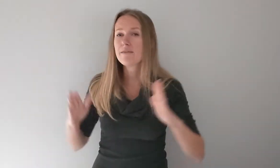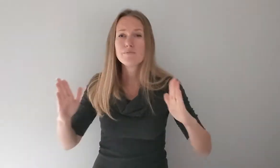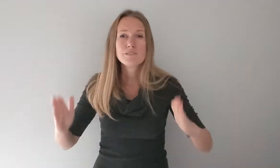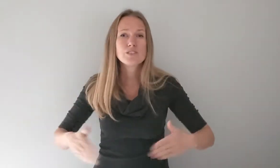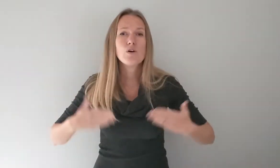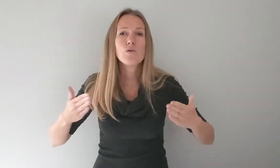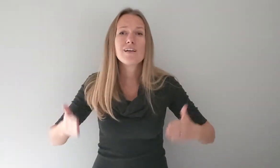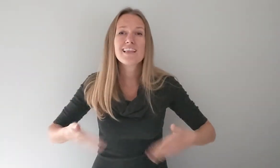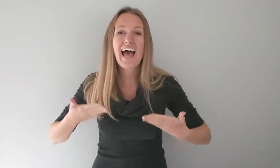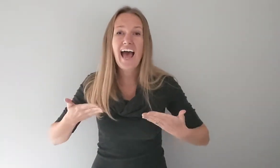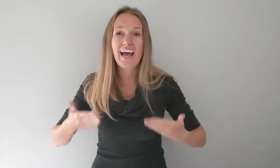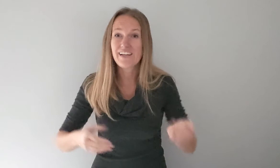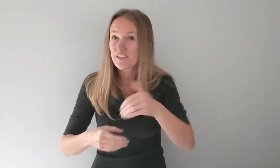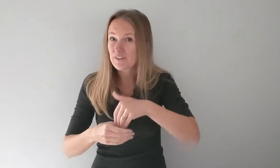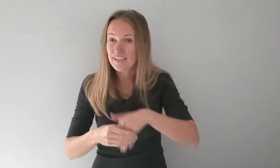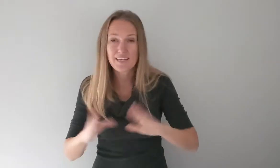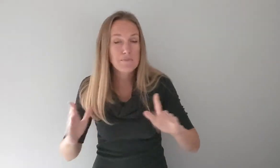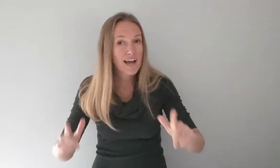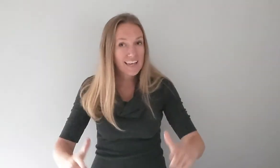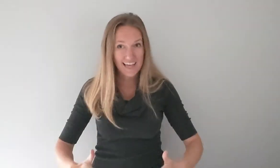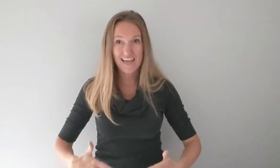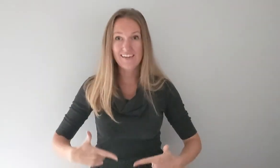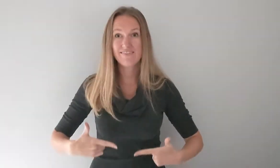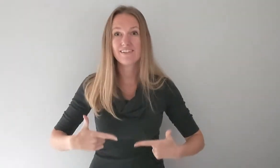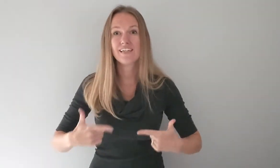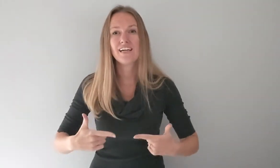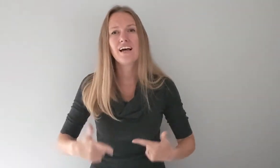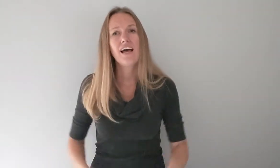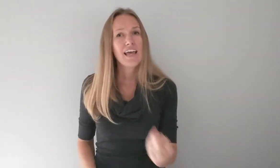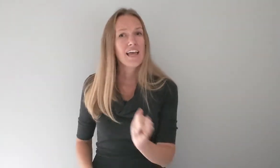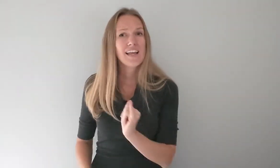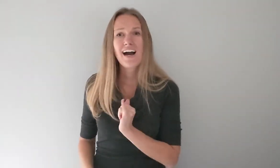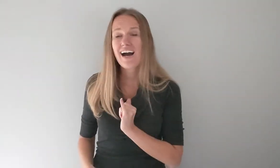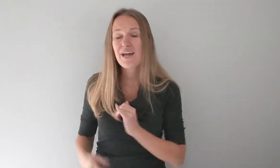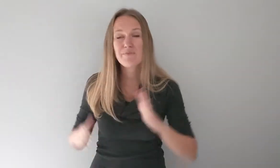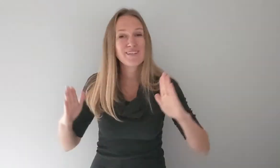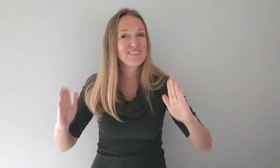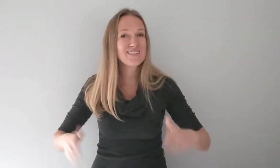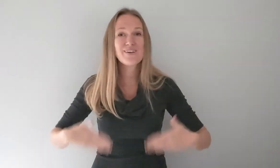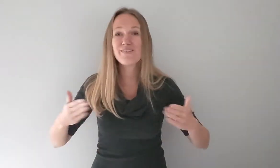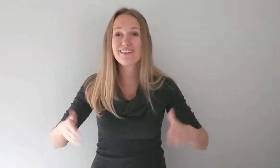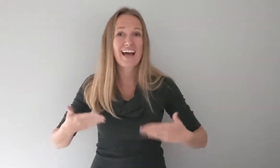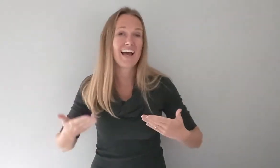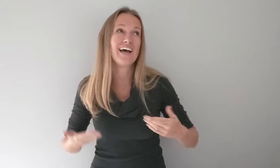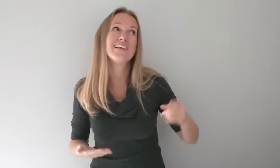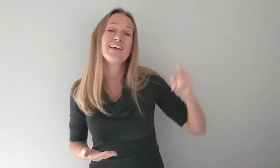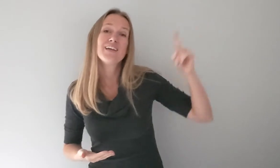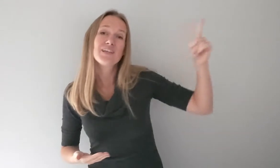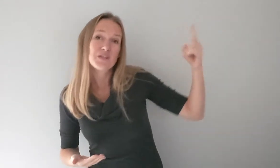I'm so glad you're in my life, and I'm so glad